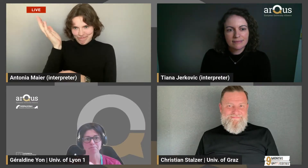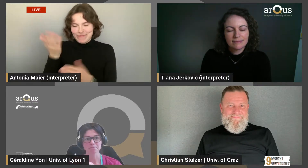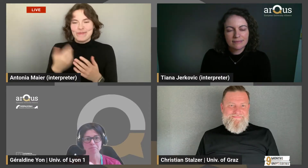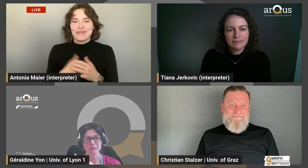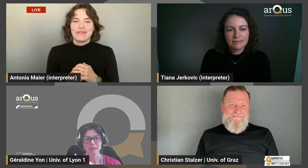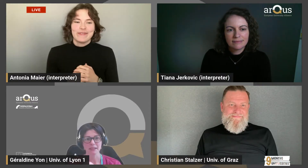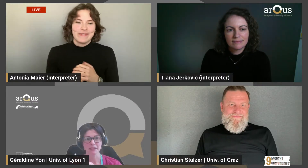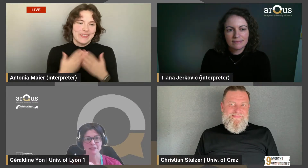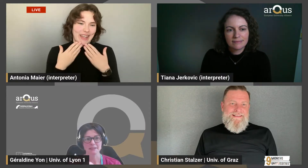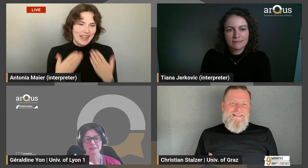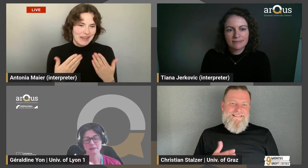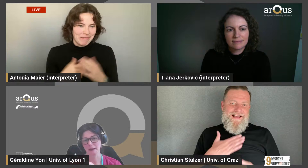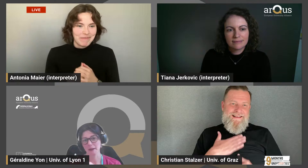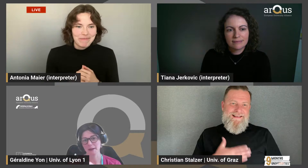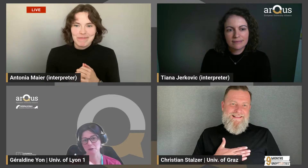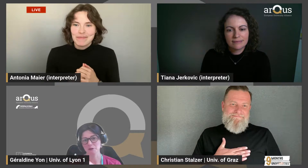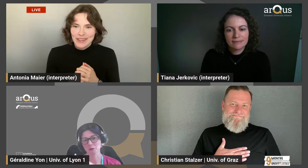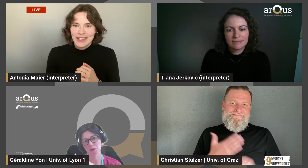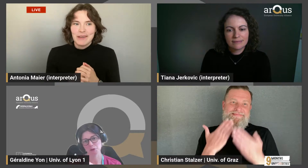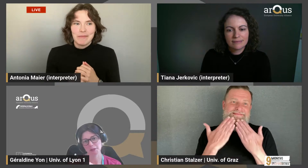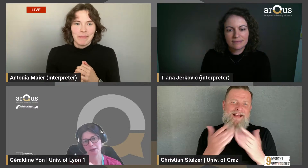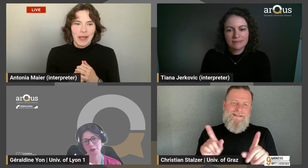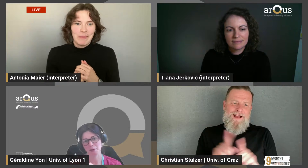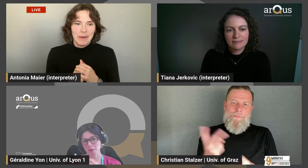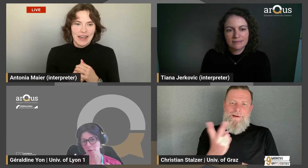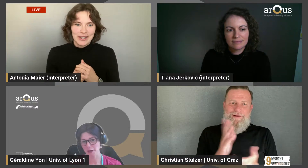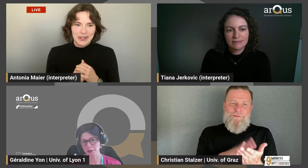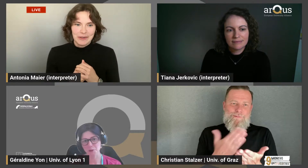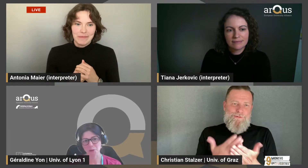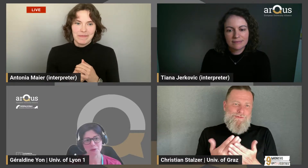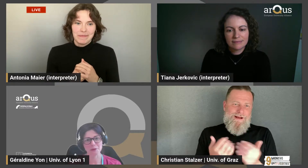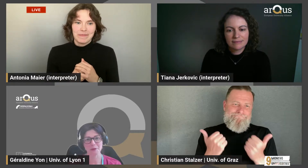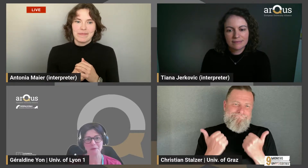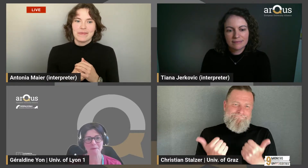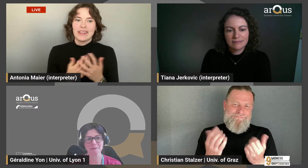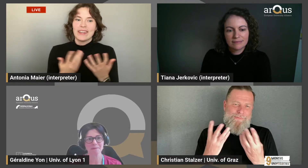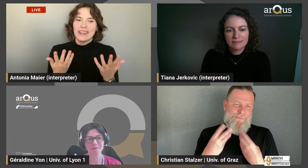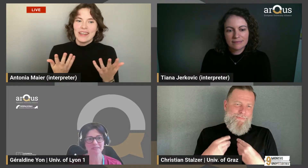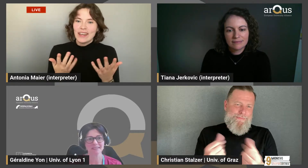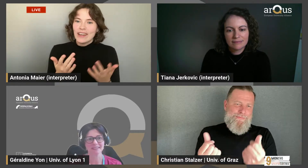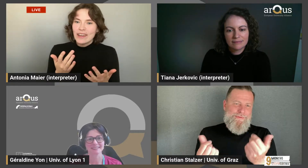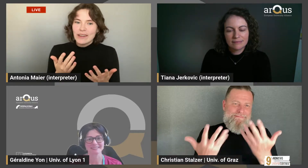And yeah, I don't know if you want to say a last word, or